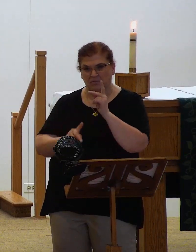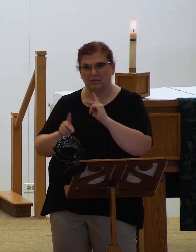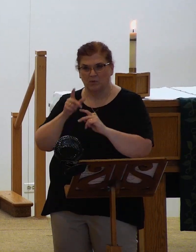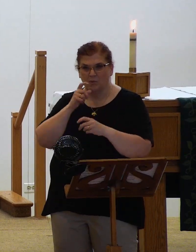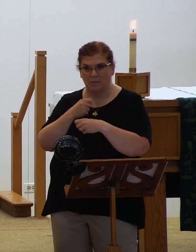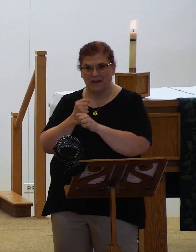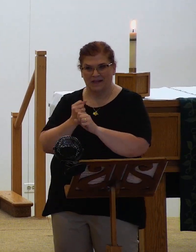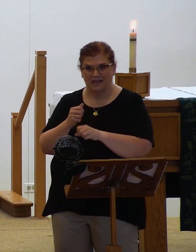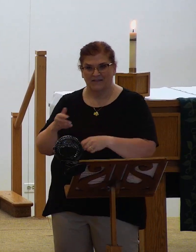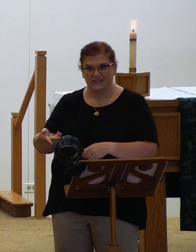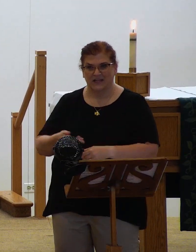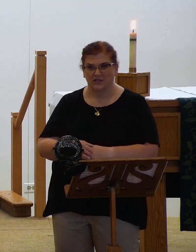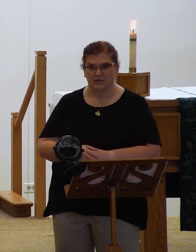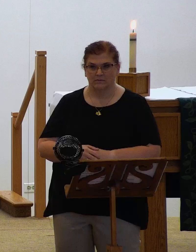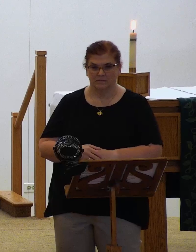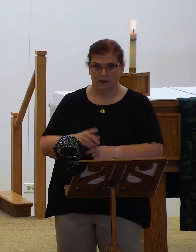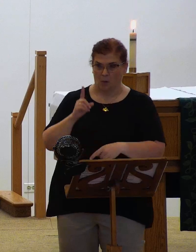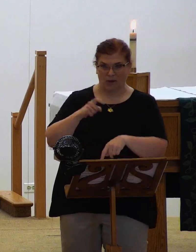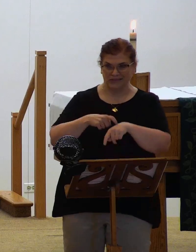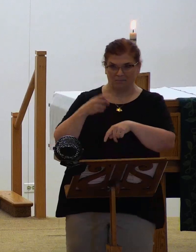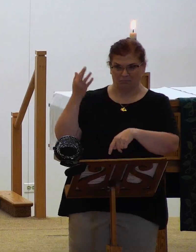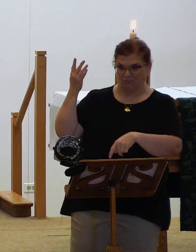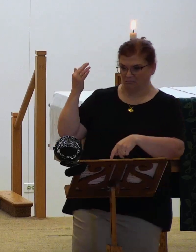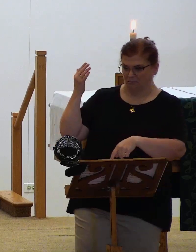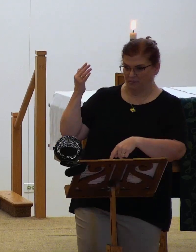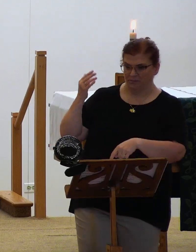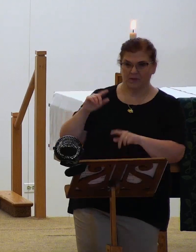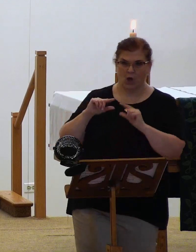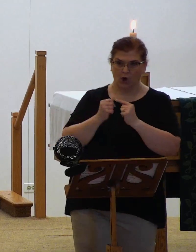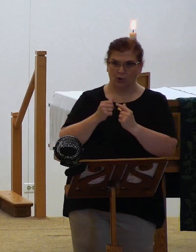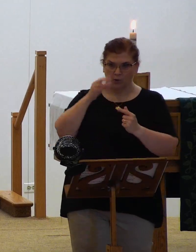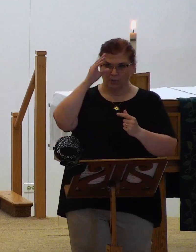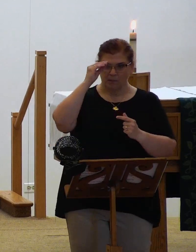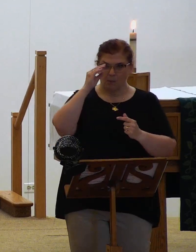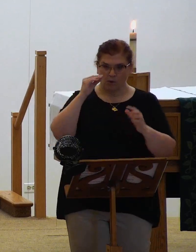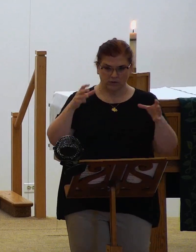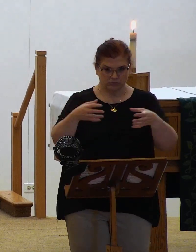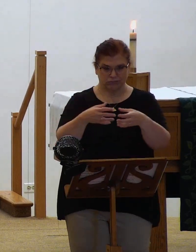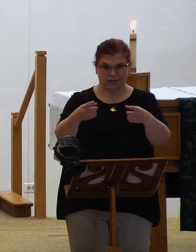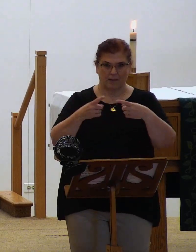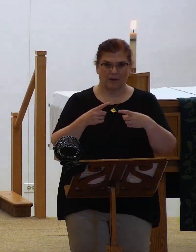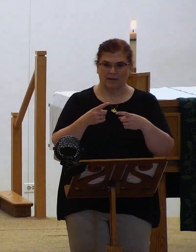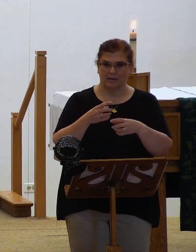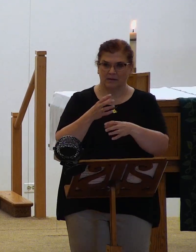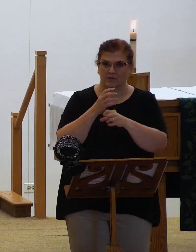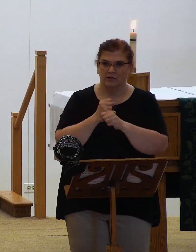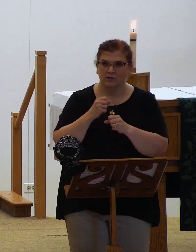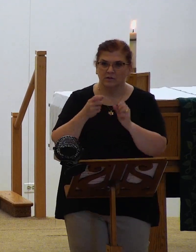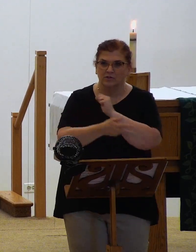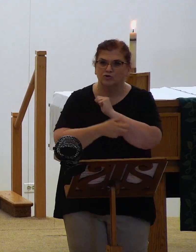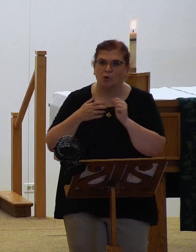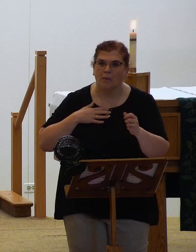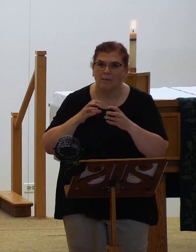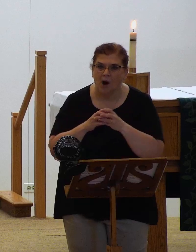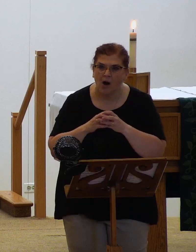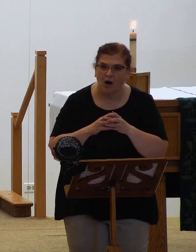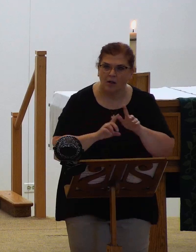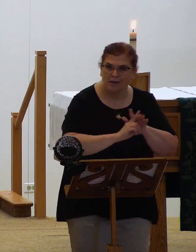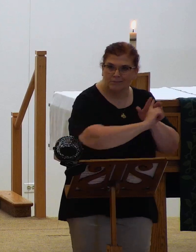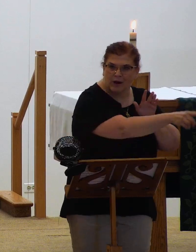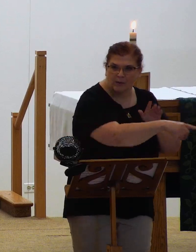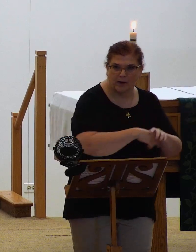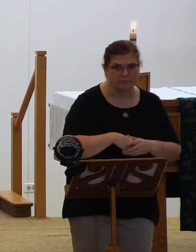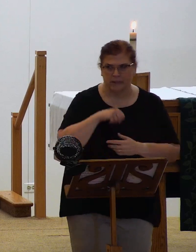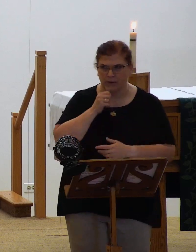invitation. I mean, one time, so a group of boys ran up to me, took my ball, and ran away. That wasn't good at